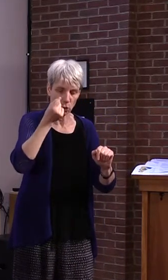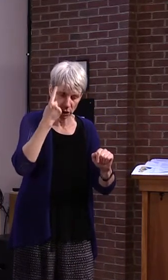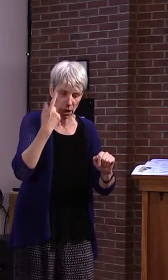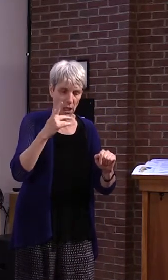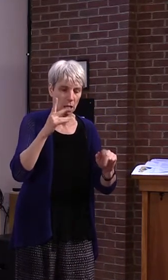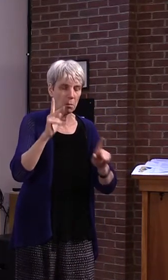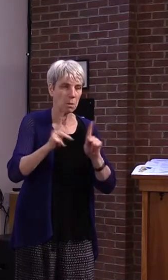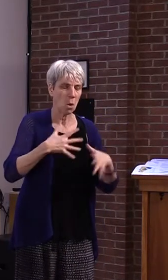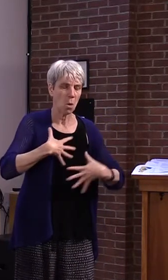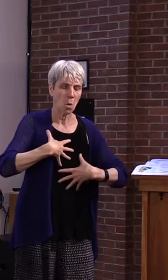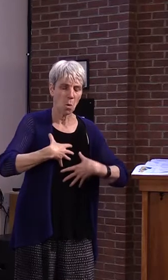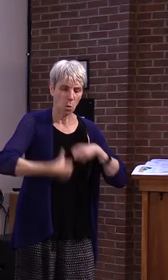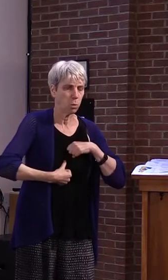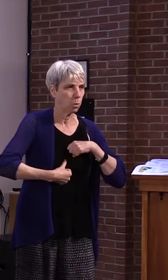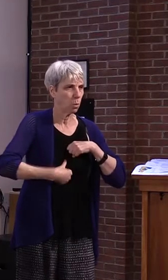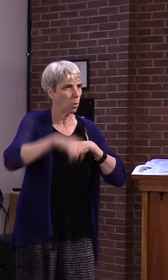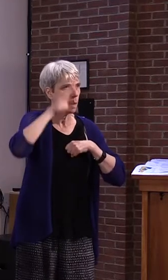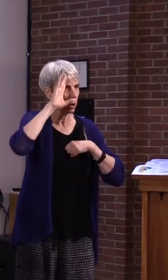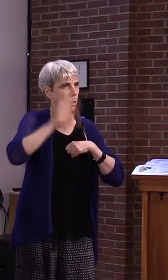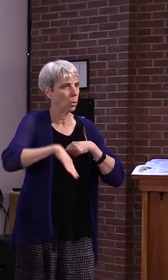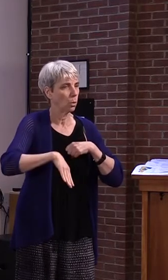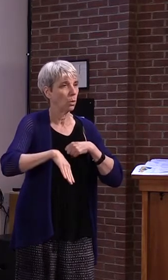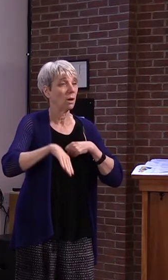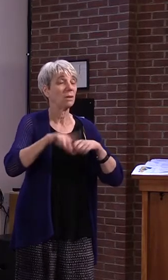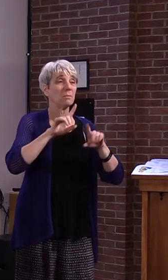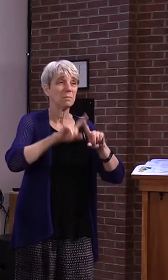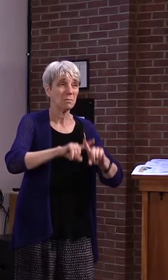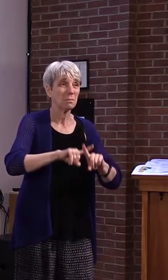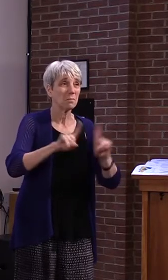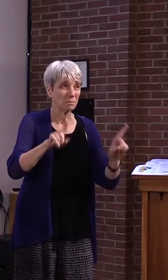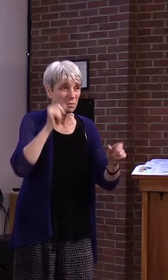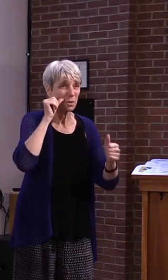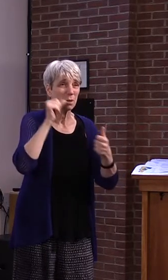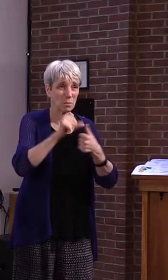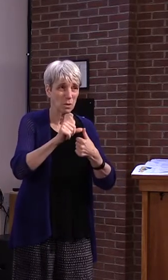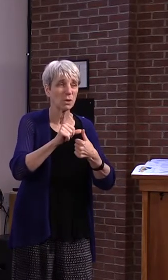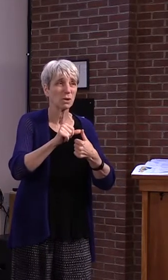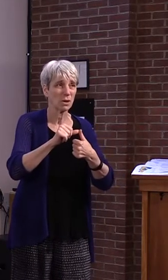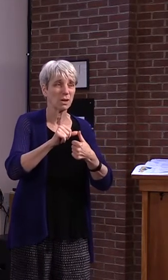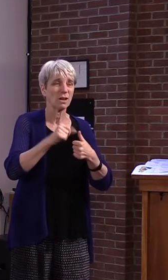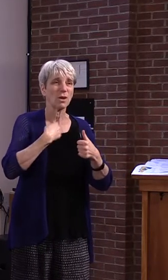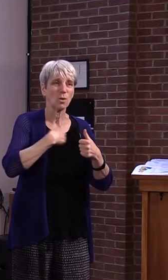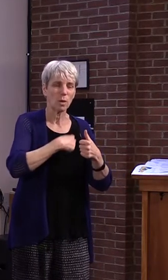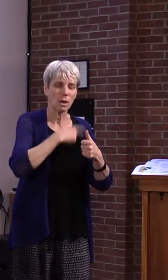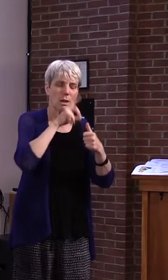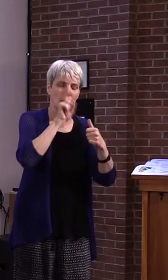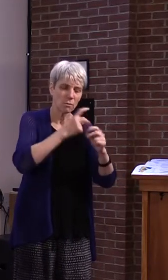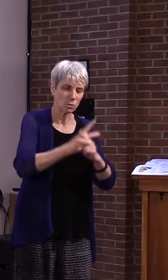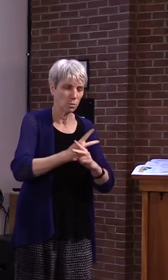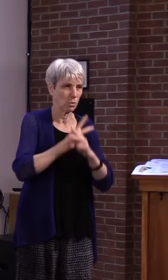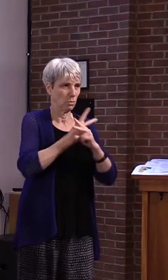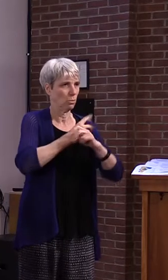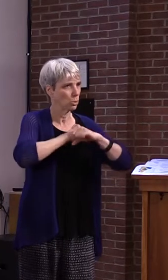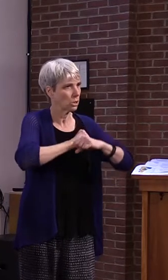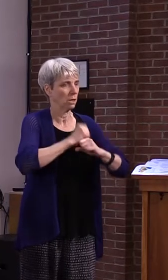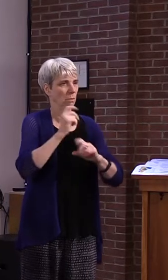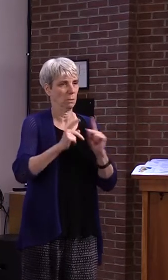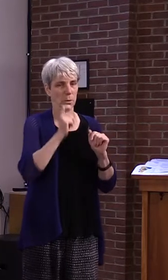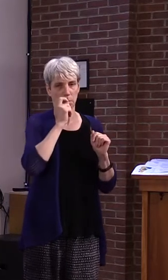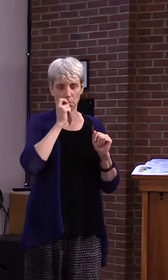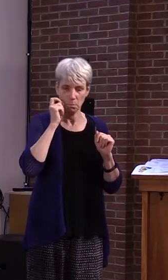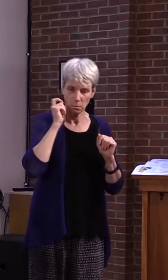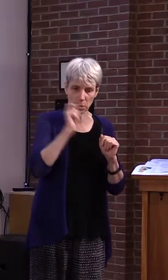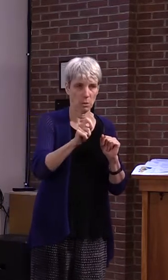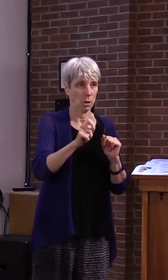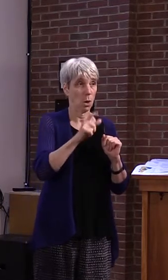out there, but you also got to understand that we have to protect people